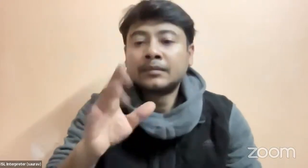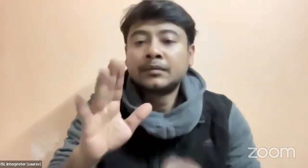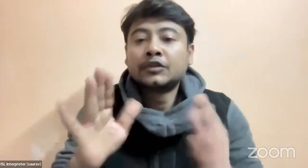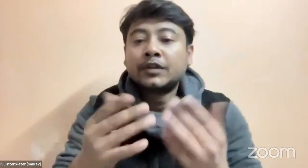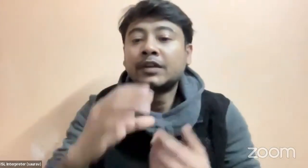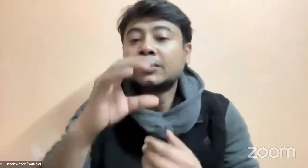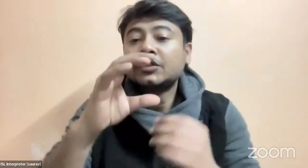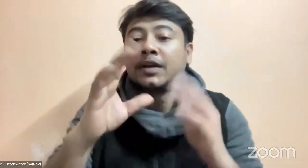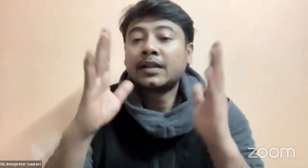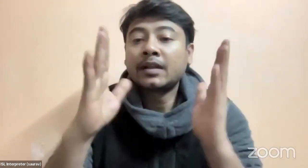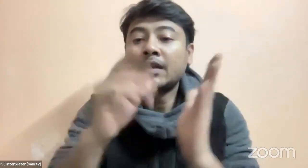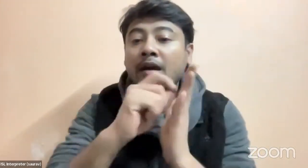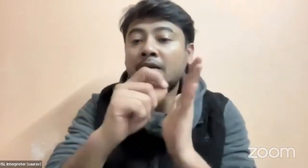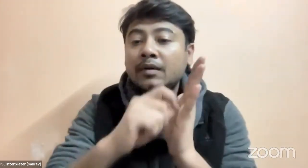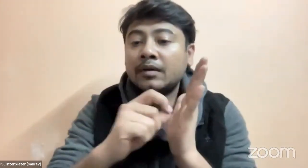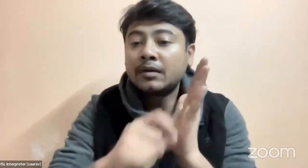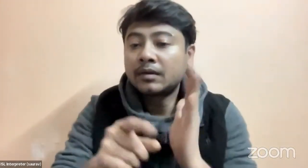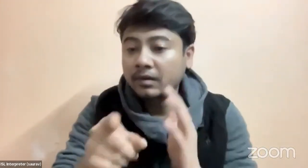Das Thakur.